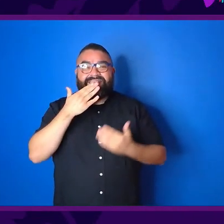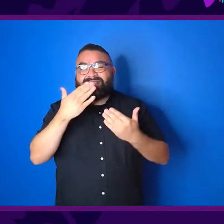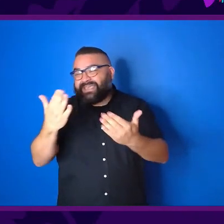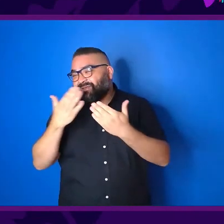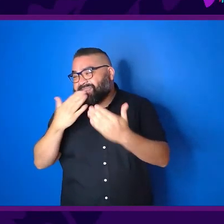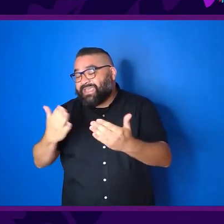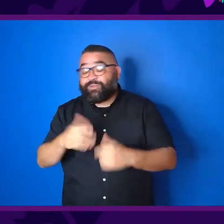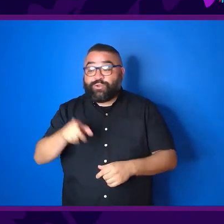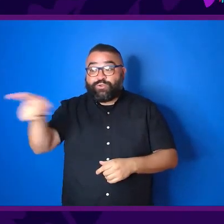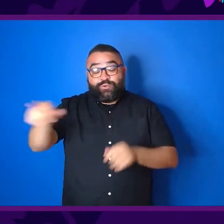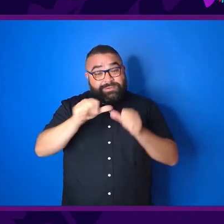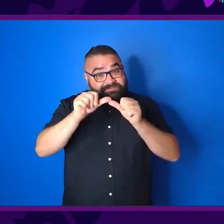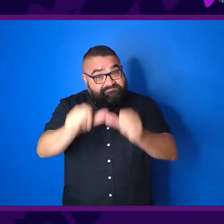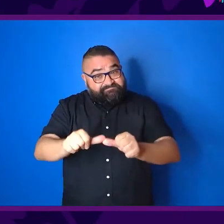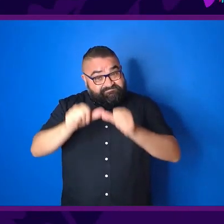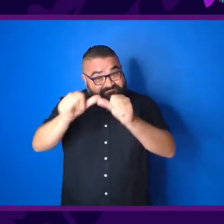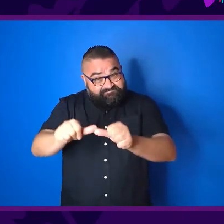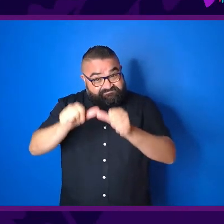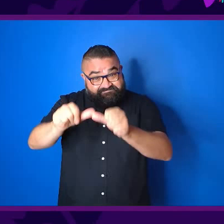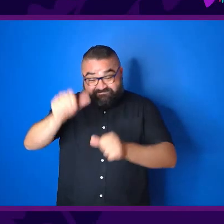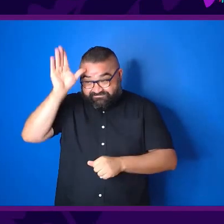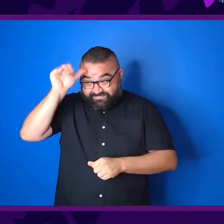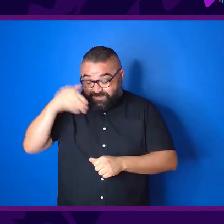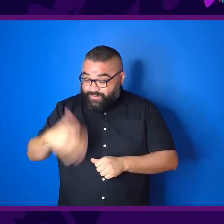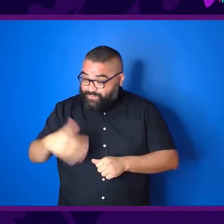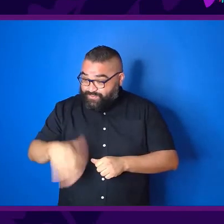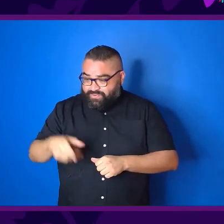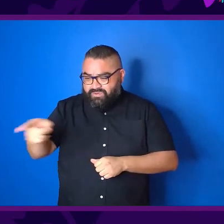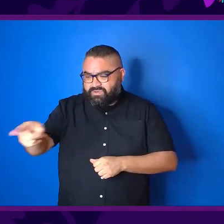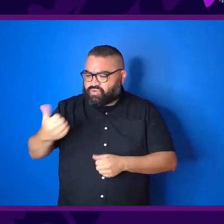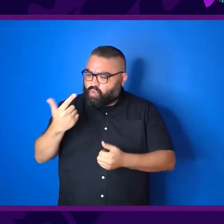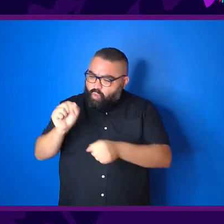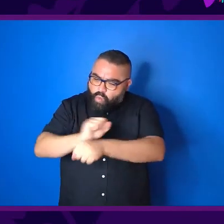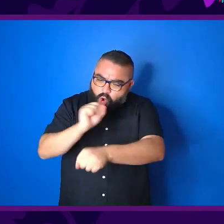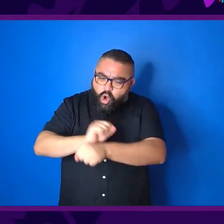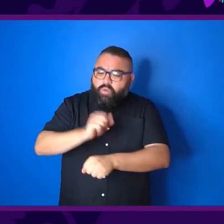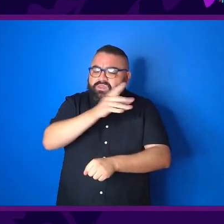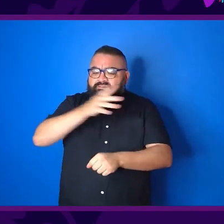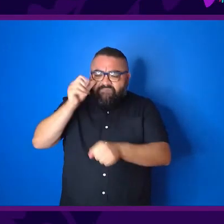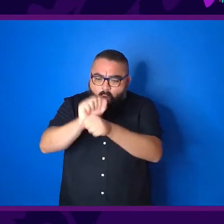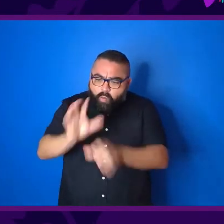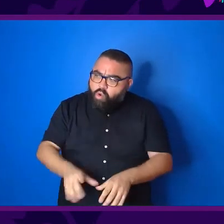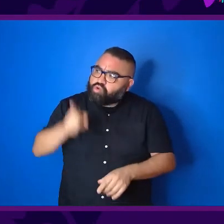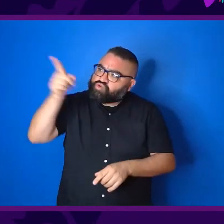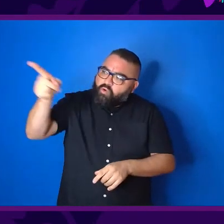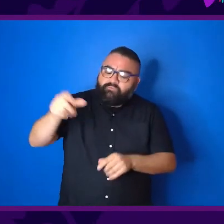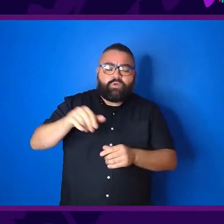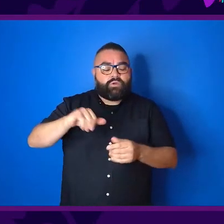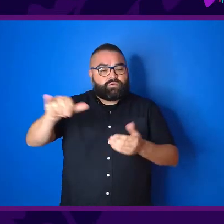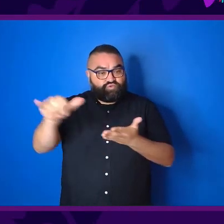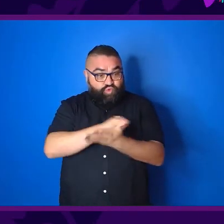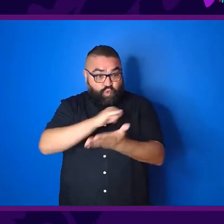And you're working with all the farm worker groups there in New York State to be able to finally win that fabulous